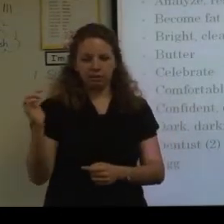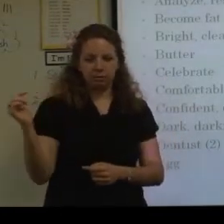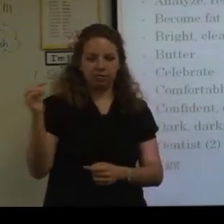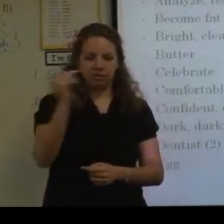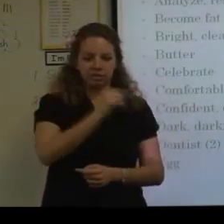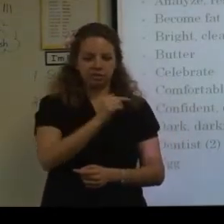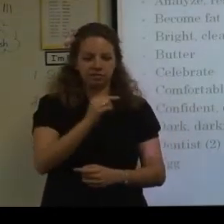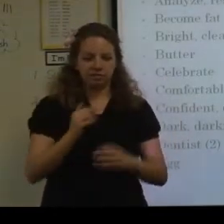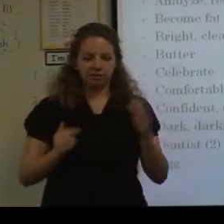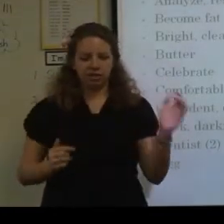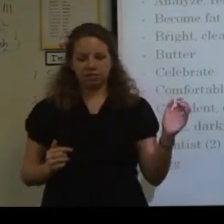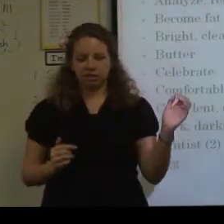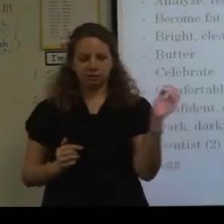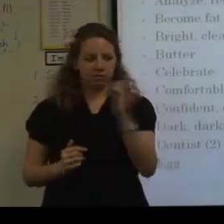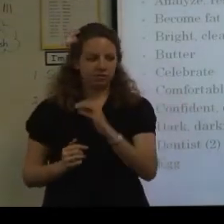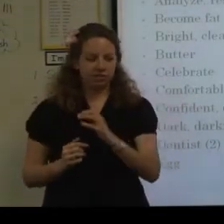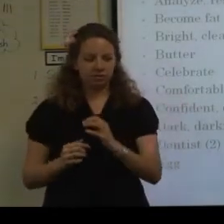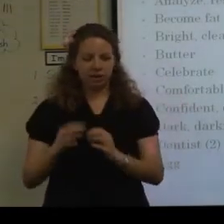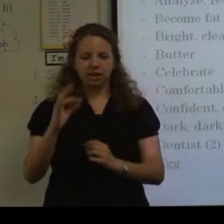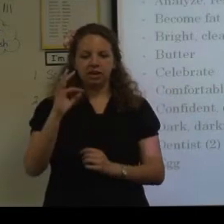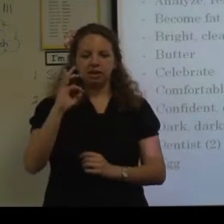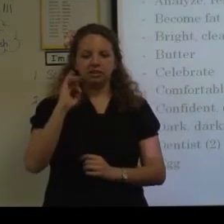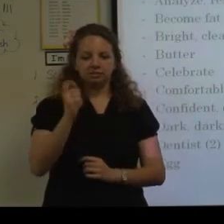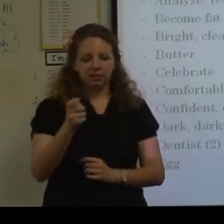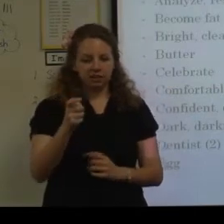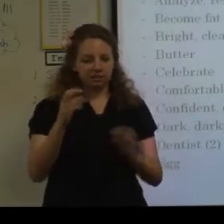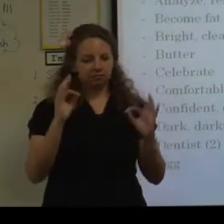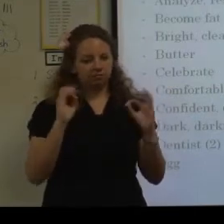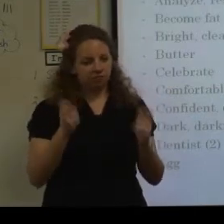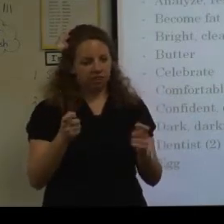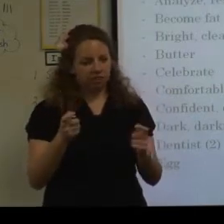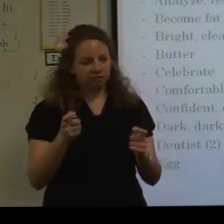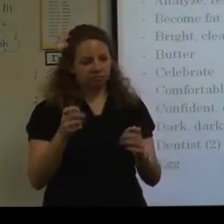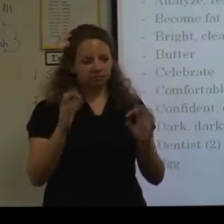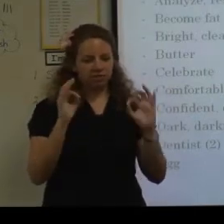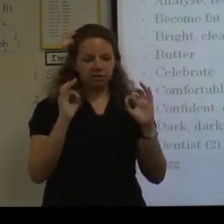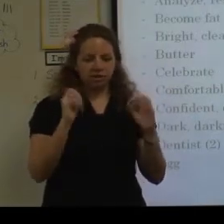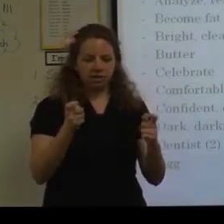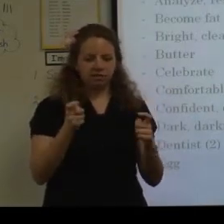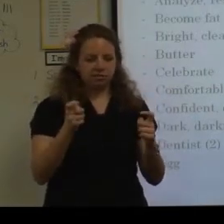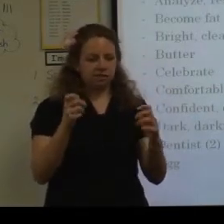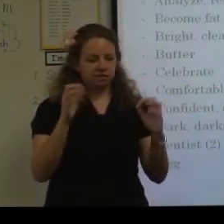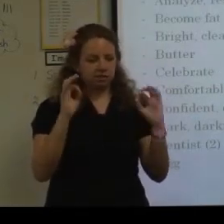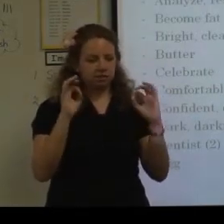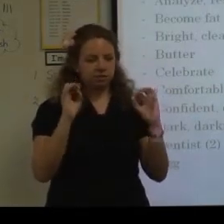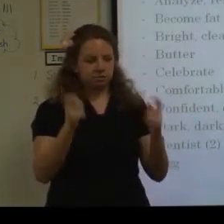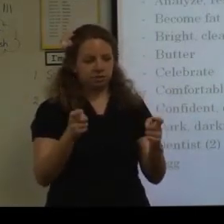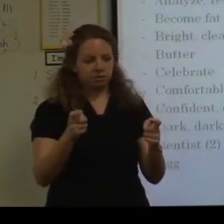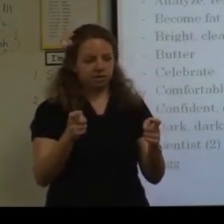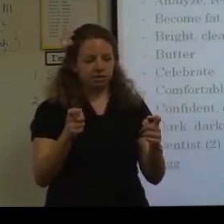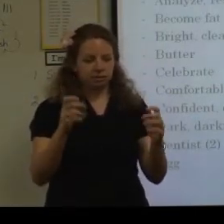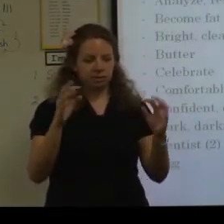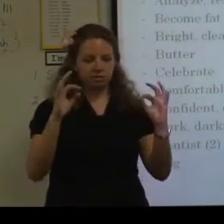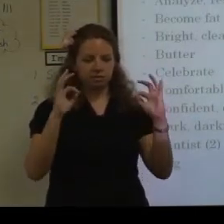it'll be facing your left. If you're left-handed, it'll be facing your right. It's fix, fix. I think I've also seen it with two hands as well, so it's